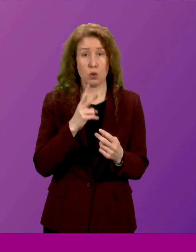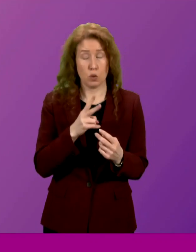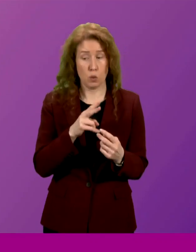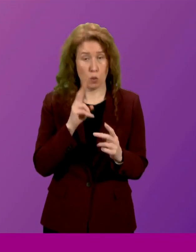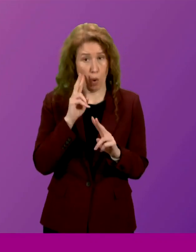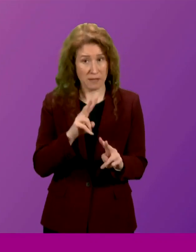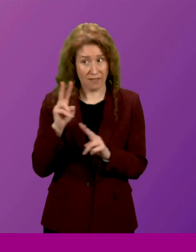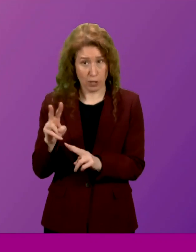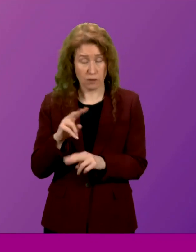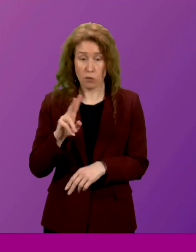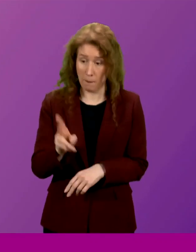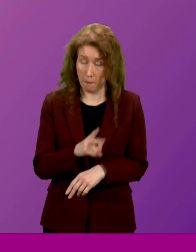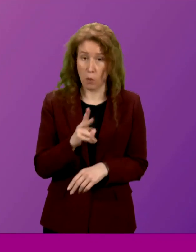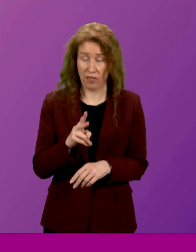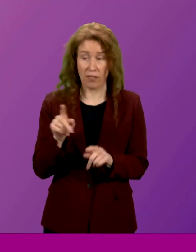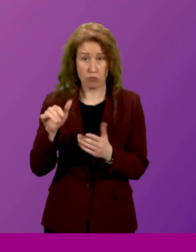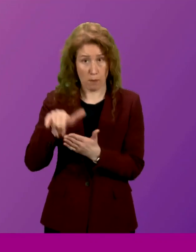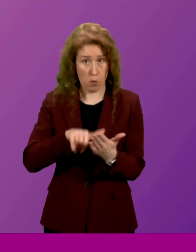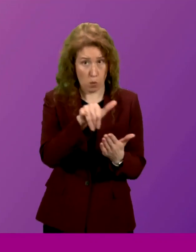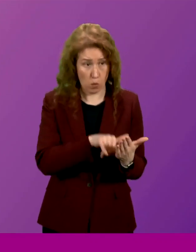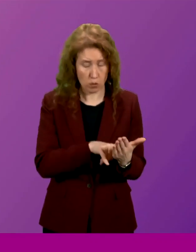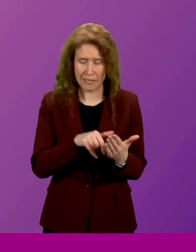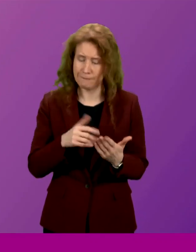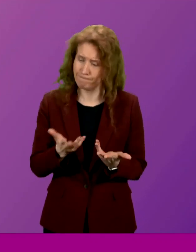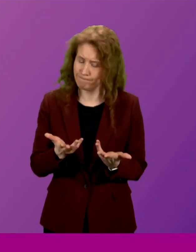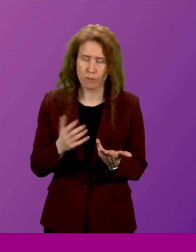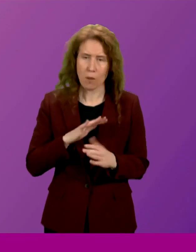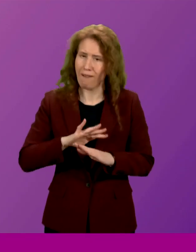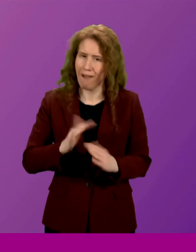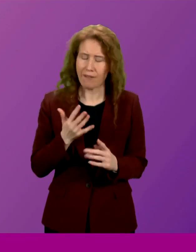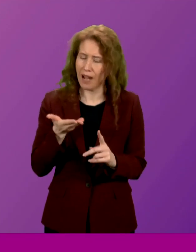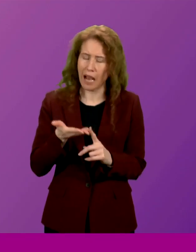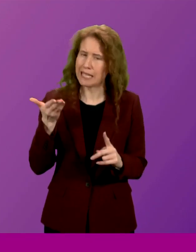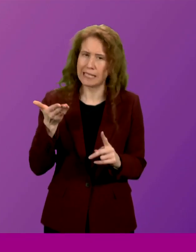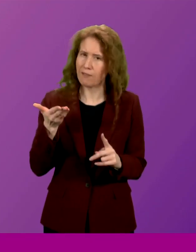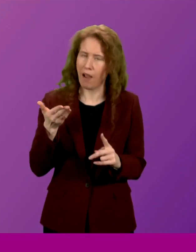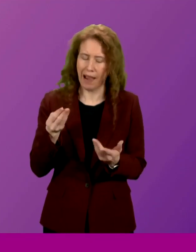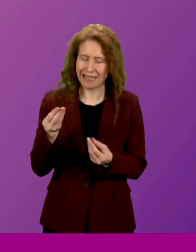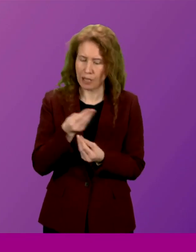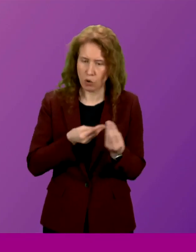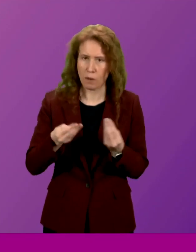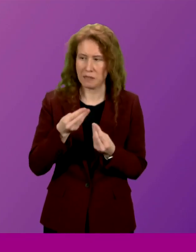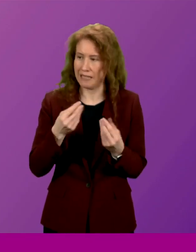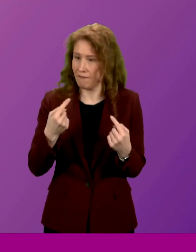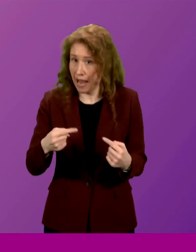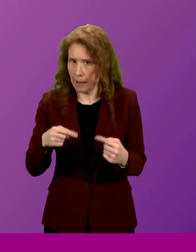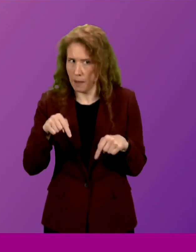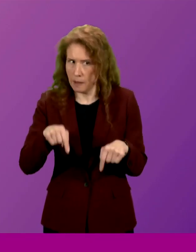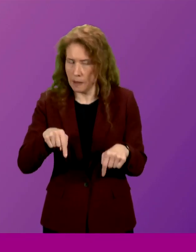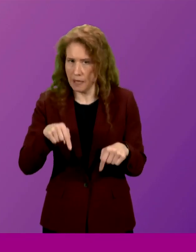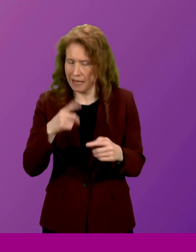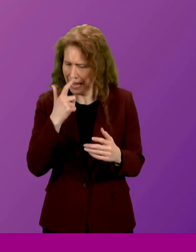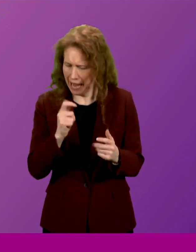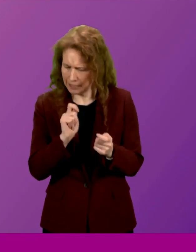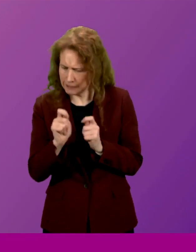both this report and Audit Scotland's, that there's been a failure to identify the substantial economic levers available to the Scottish Government and marshal